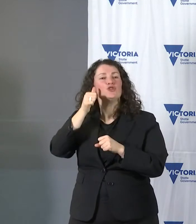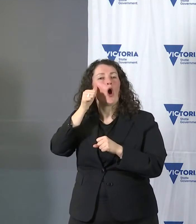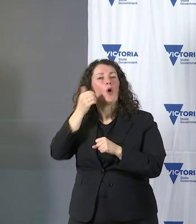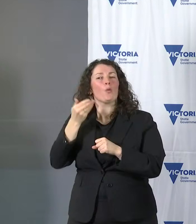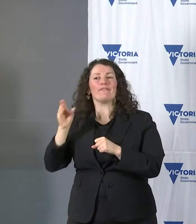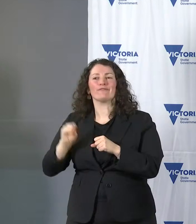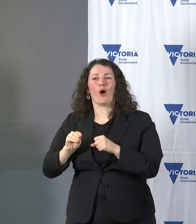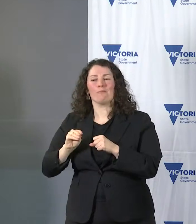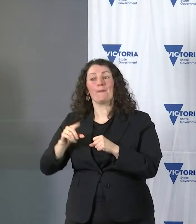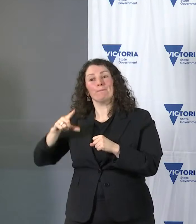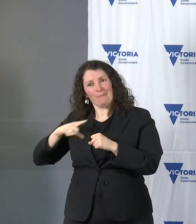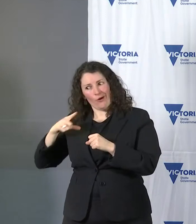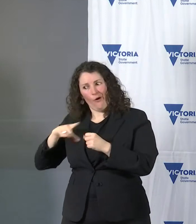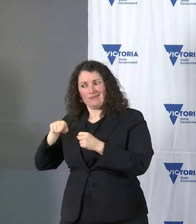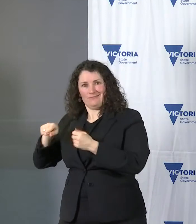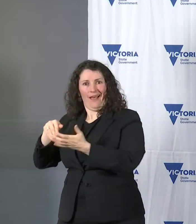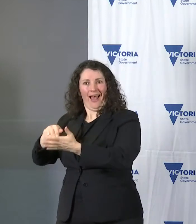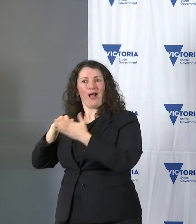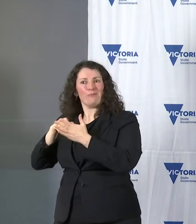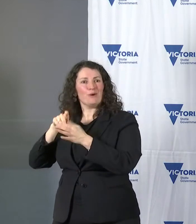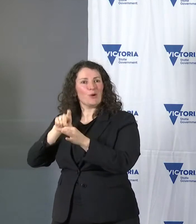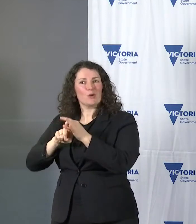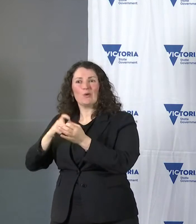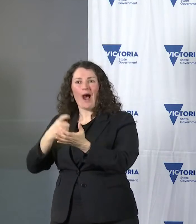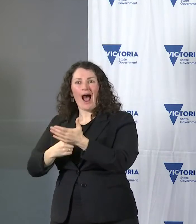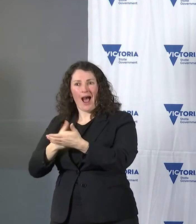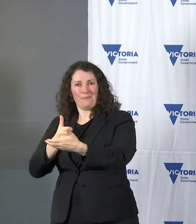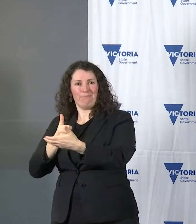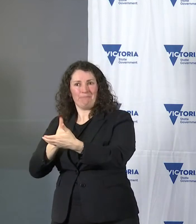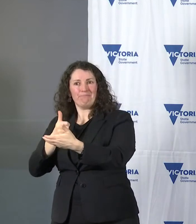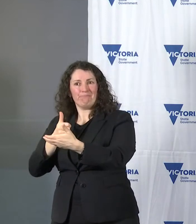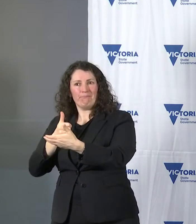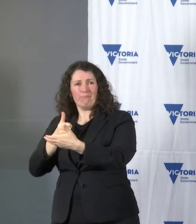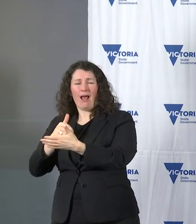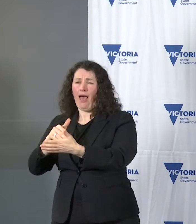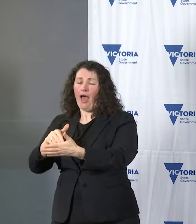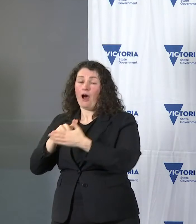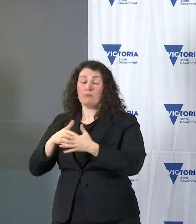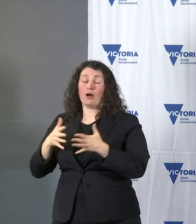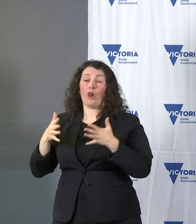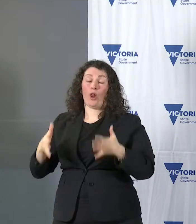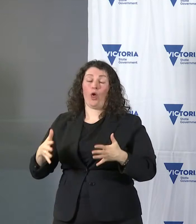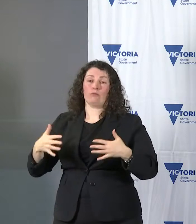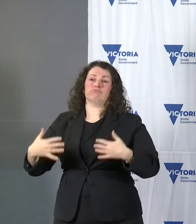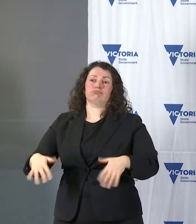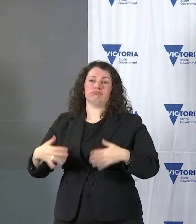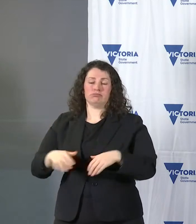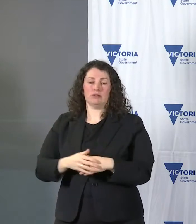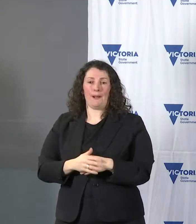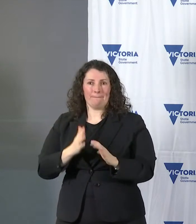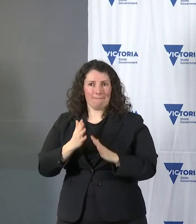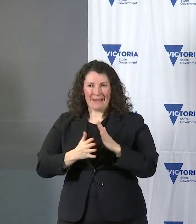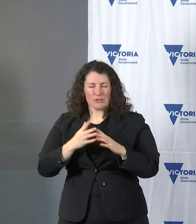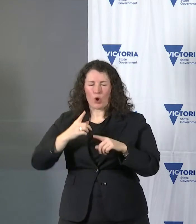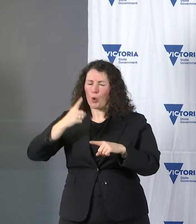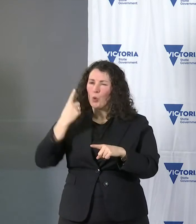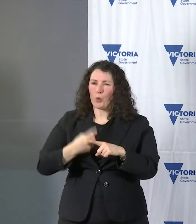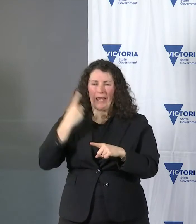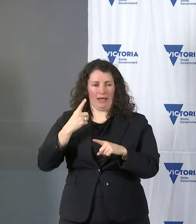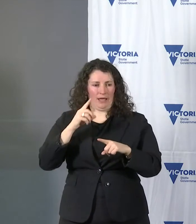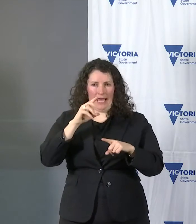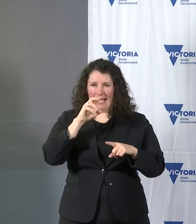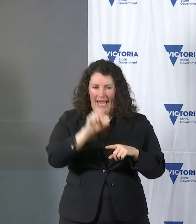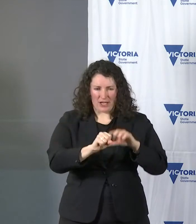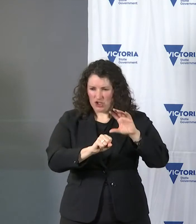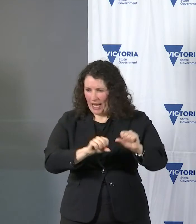to capture that data, stay up with the spread of the virus, and ultimately get ahead